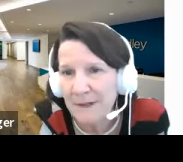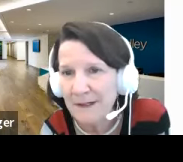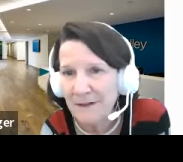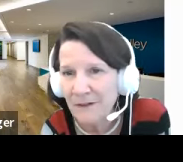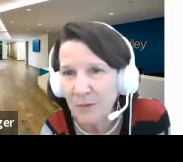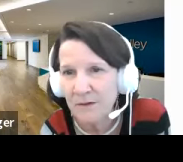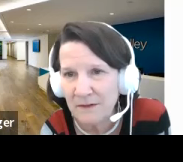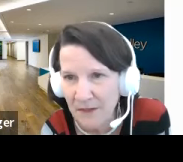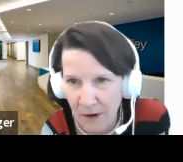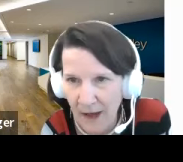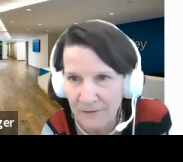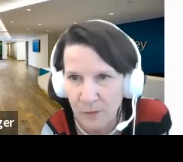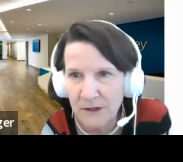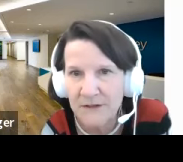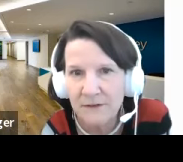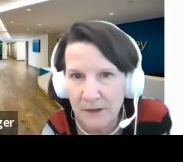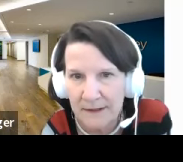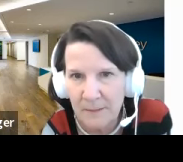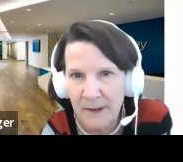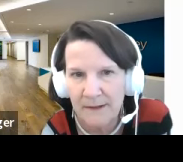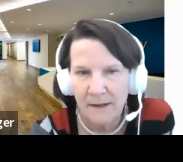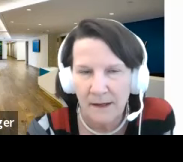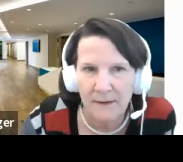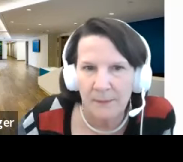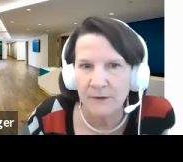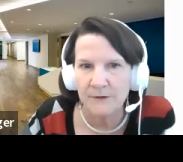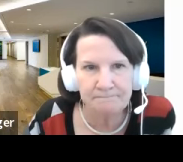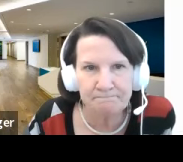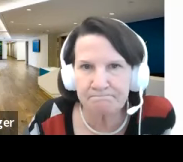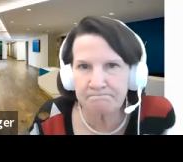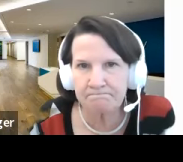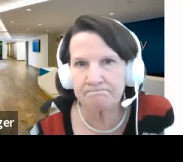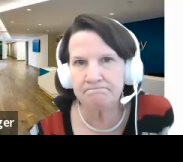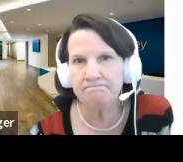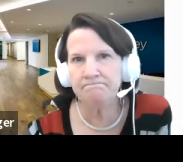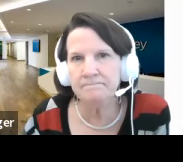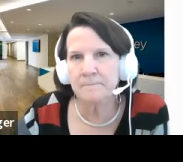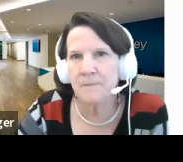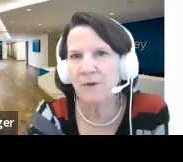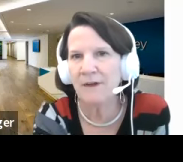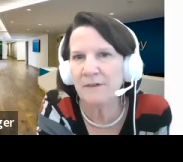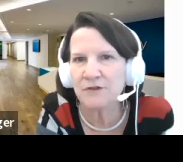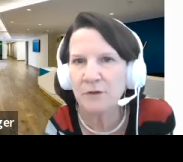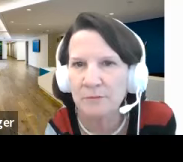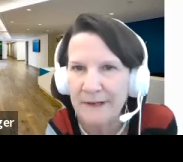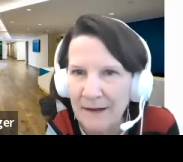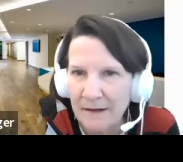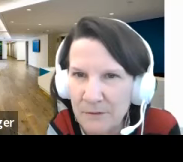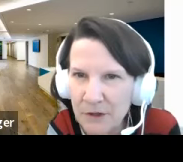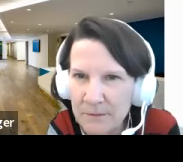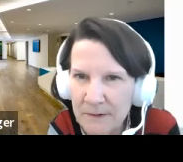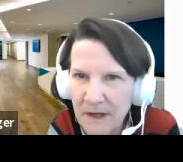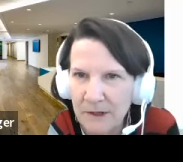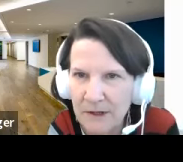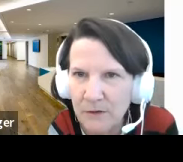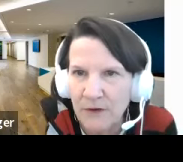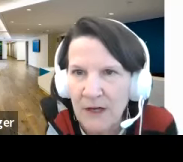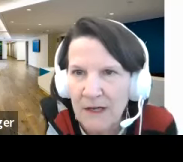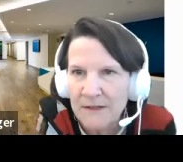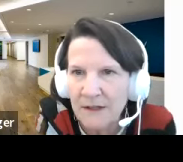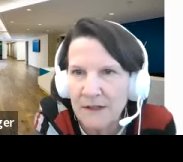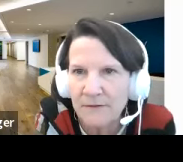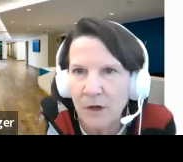that means to thrive will look differently depending on the person. We have a virtual reality room that we